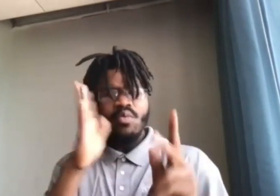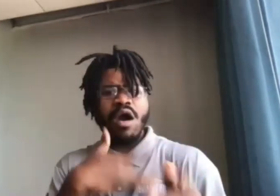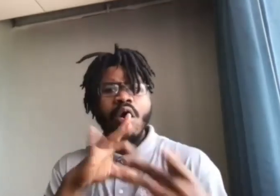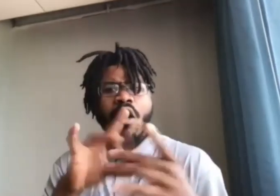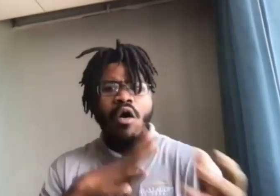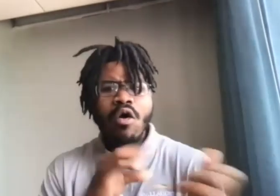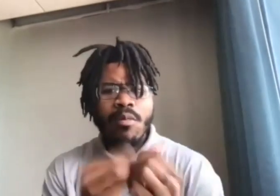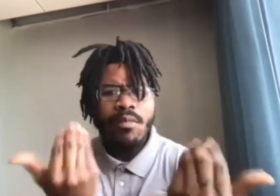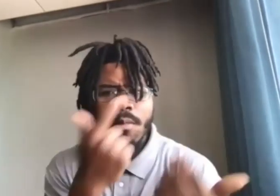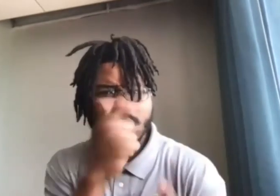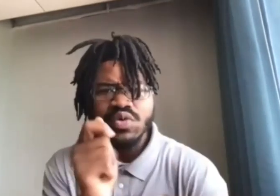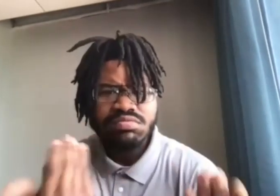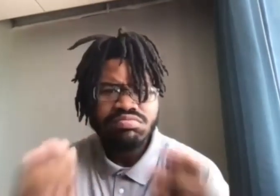in the classroom,